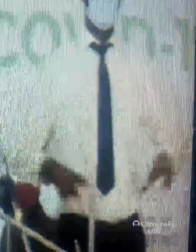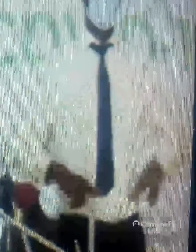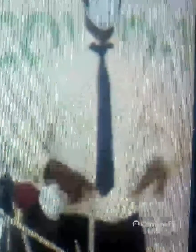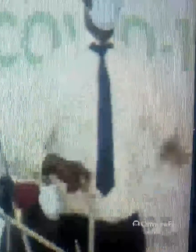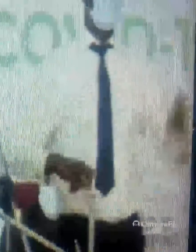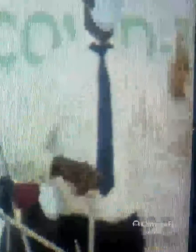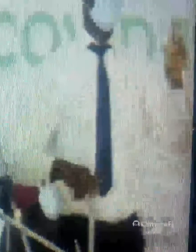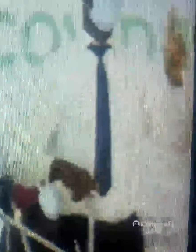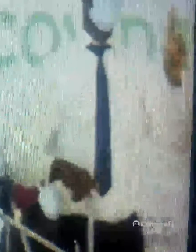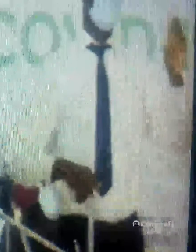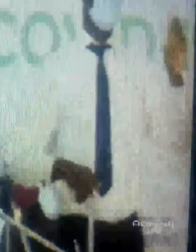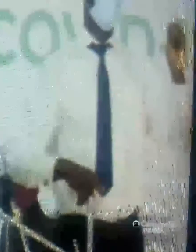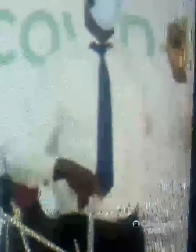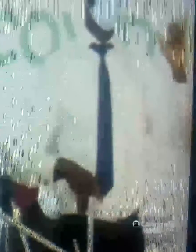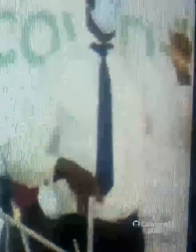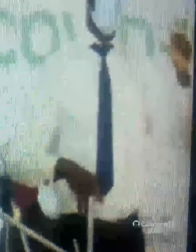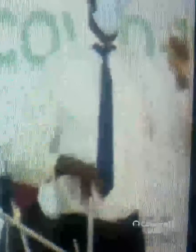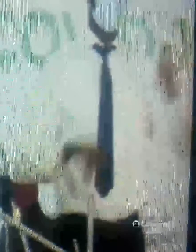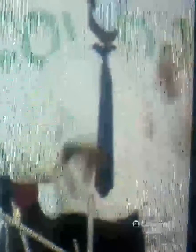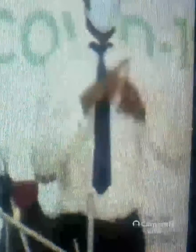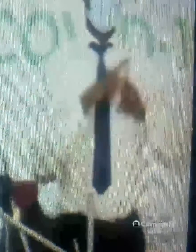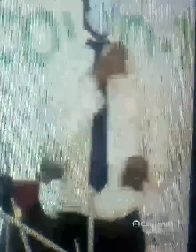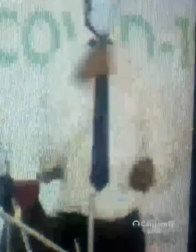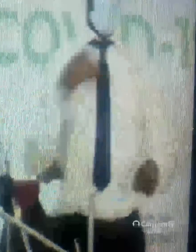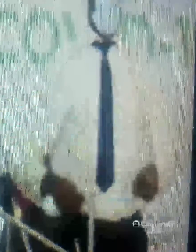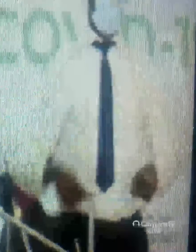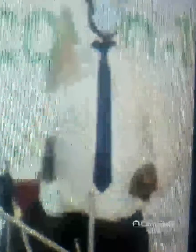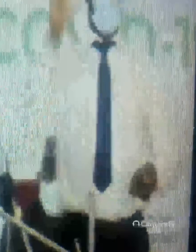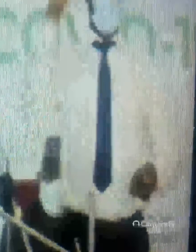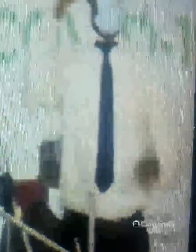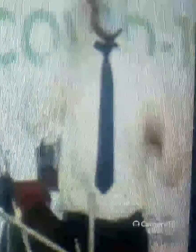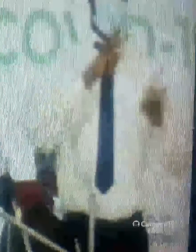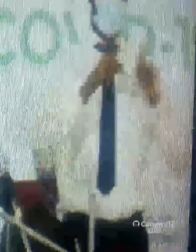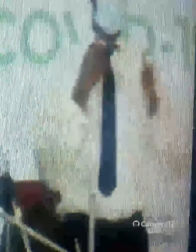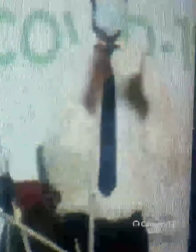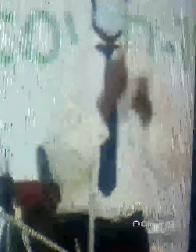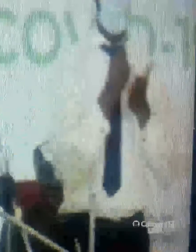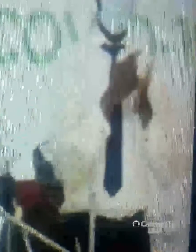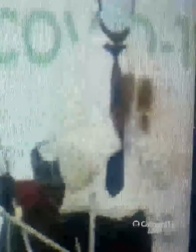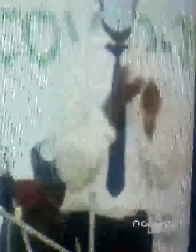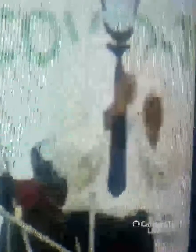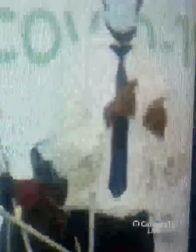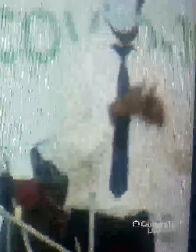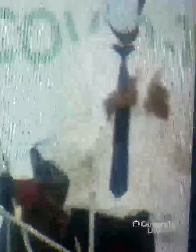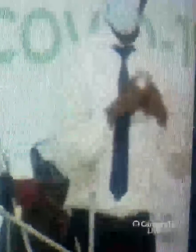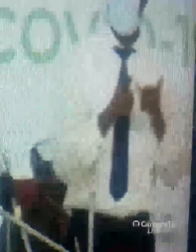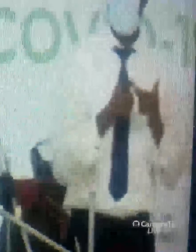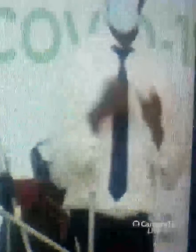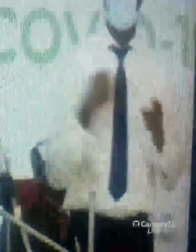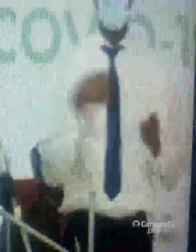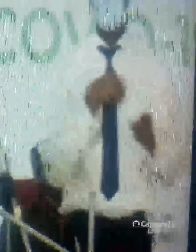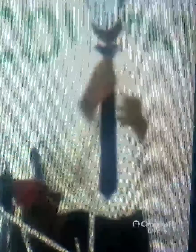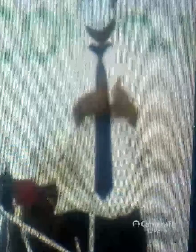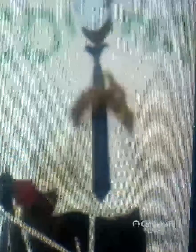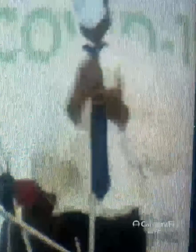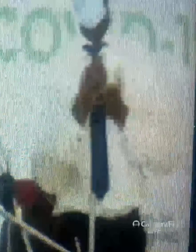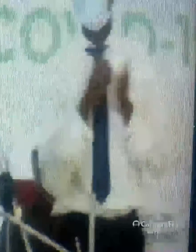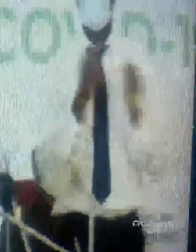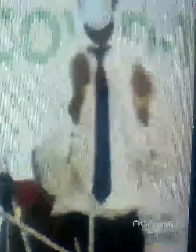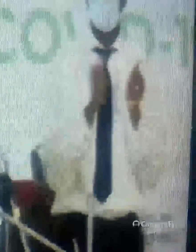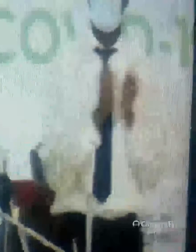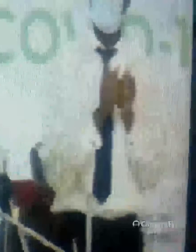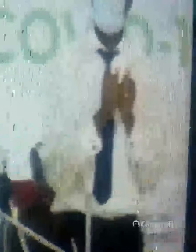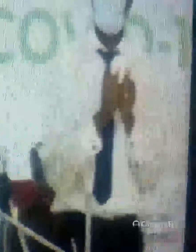the Chinese for the Sinovac. We're also having conversations with